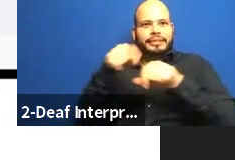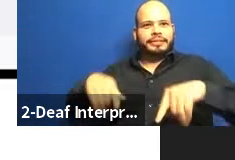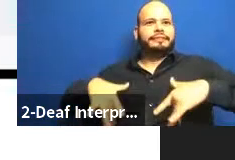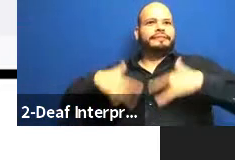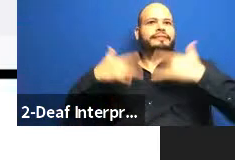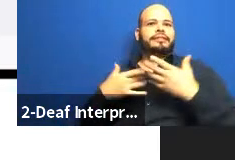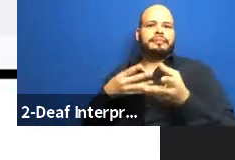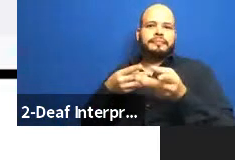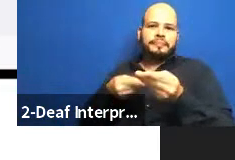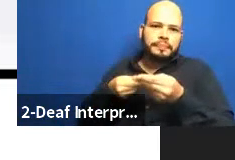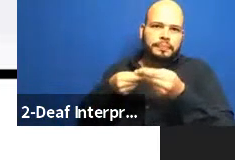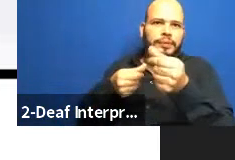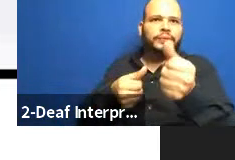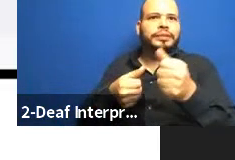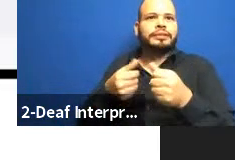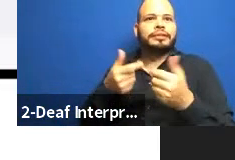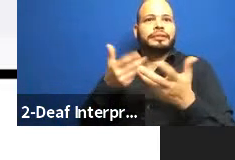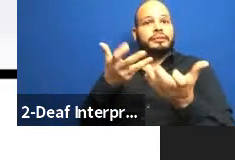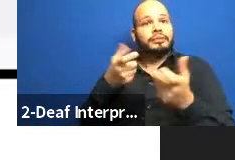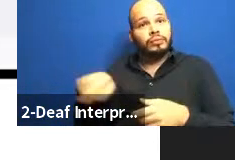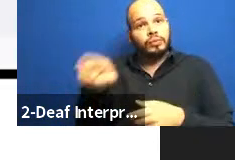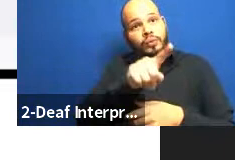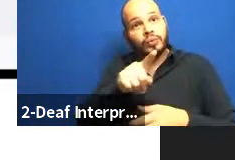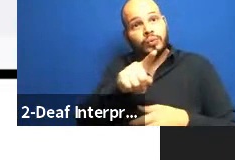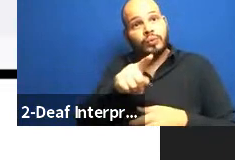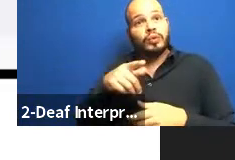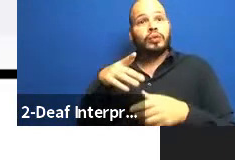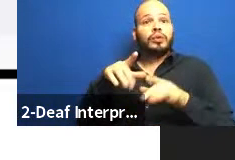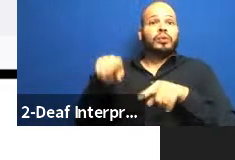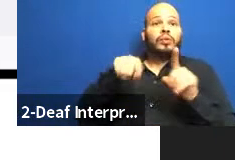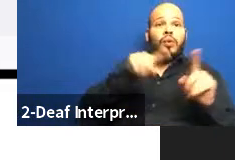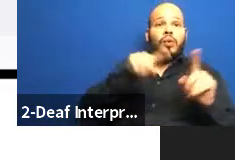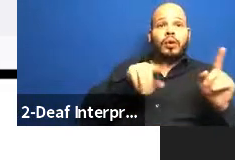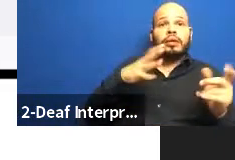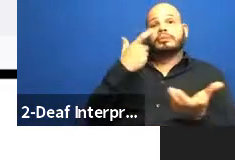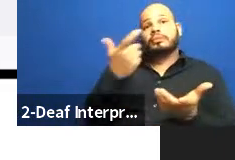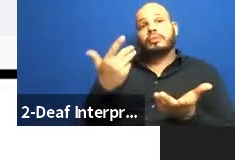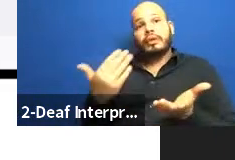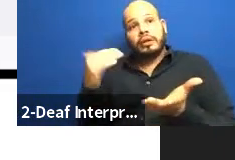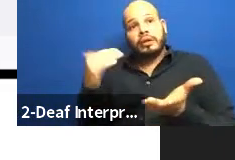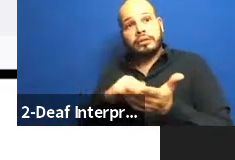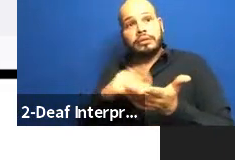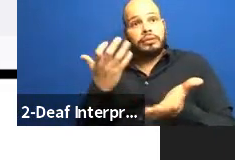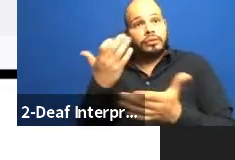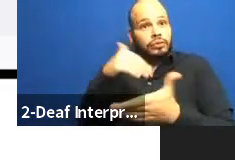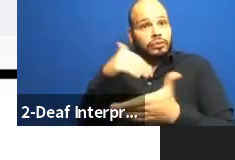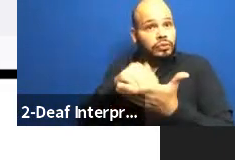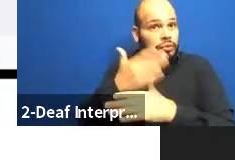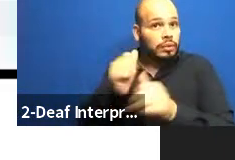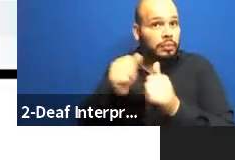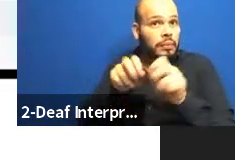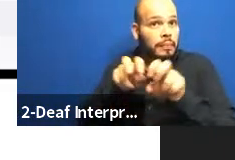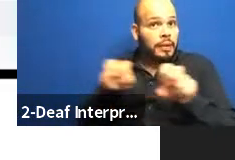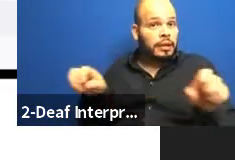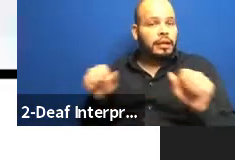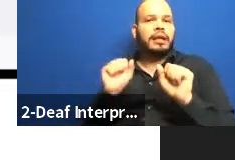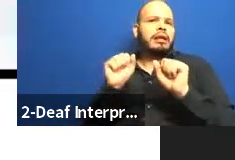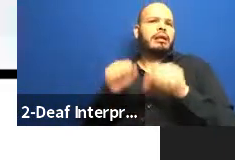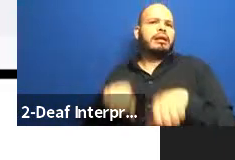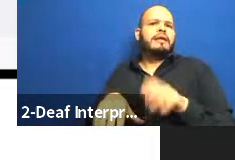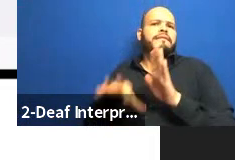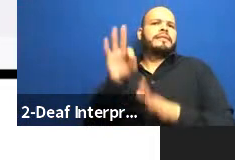YouTube and on the Facebook pages of Critical Resistance and the Free Minds, Free People site of